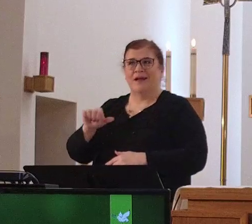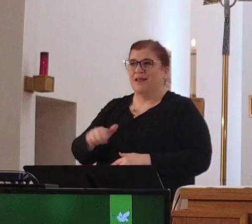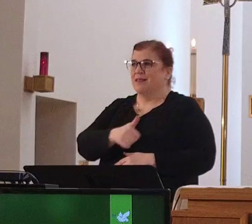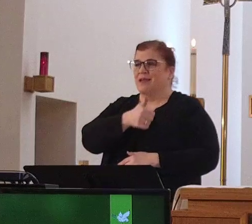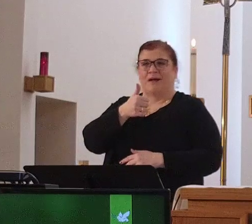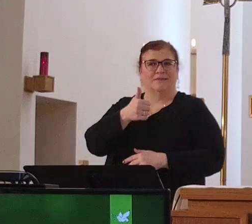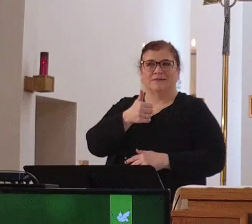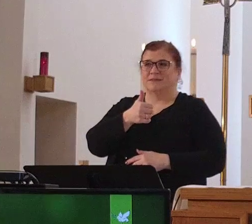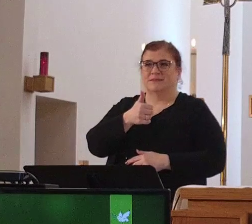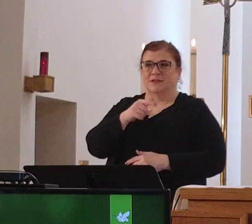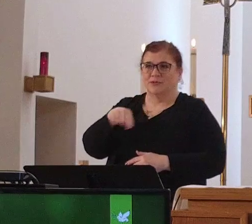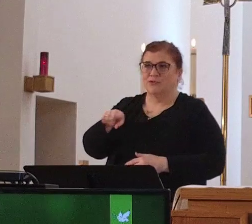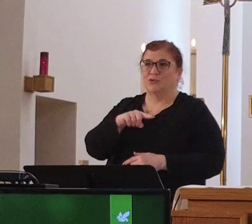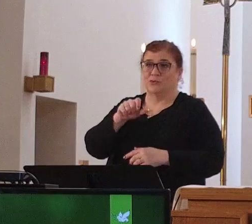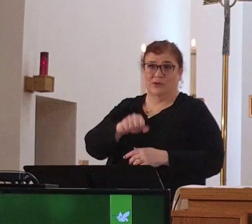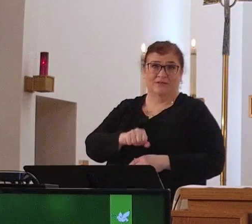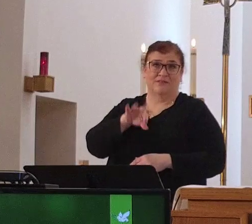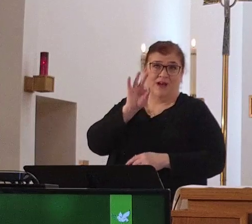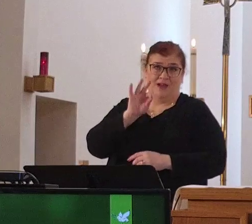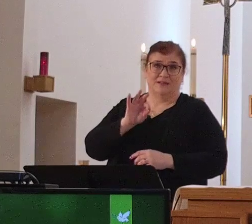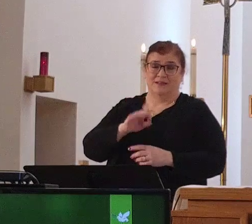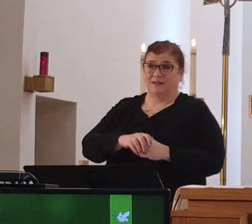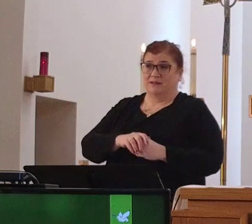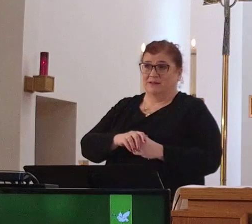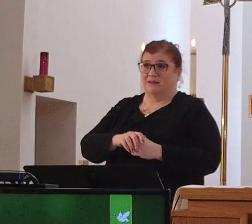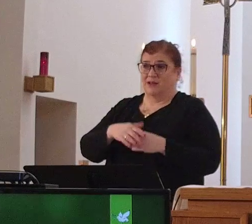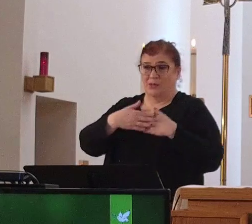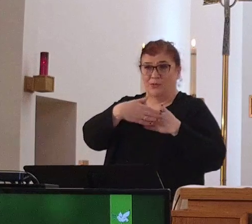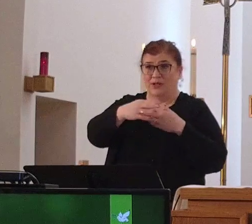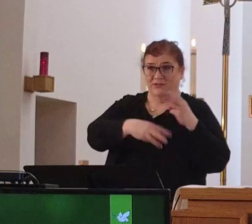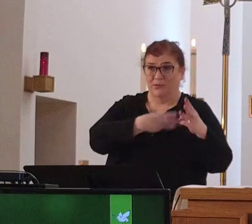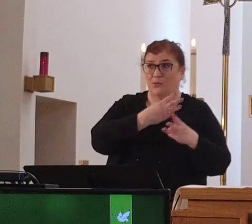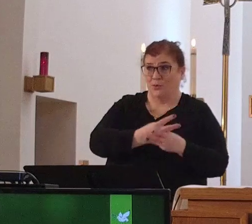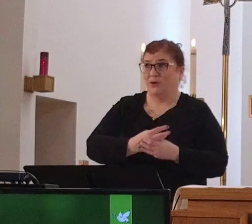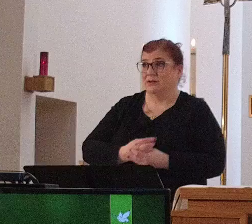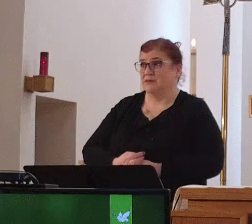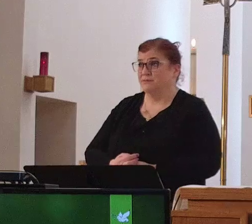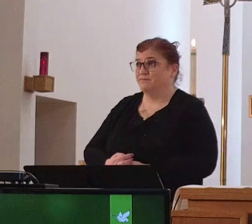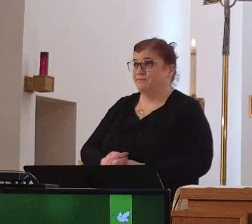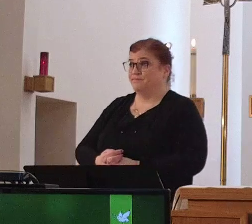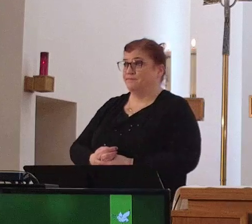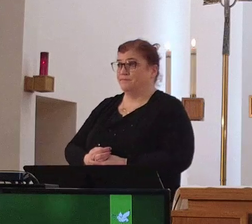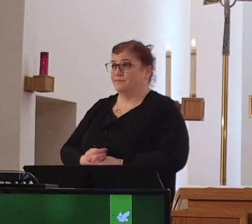anything else you can find in the rest of the world?